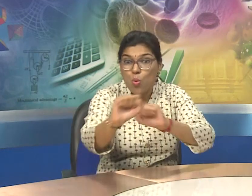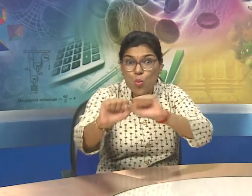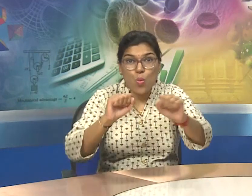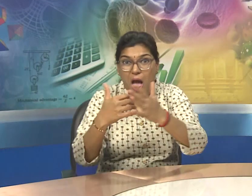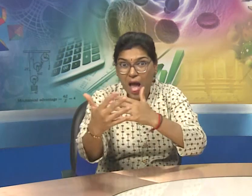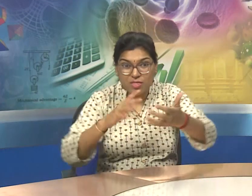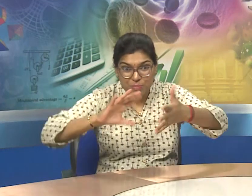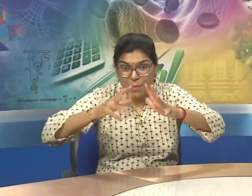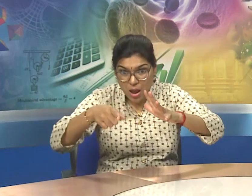handicrafts work.